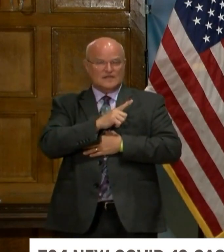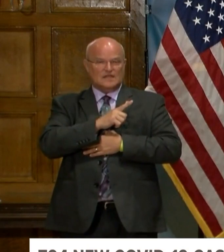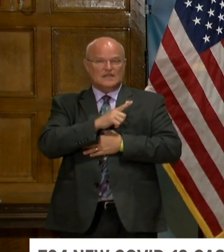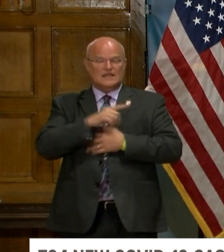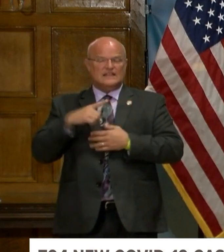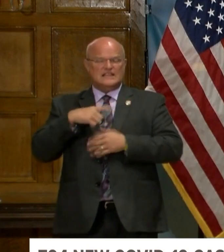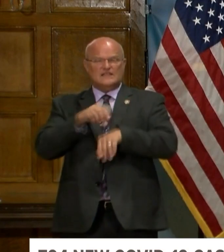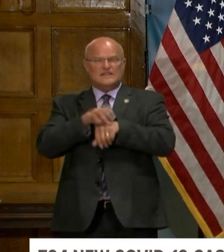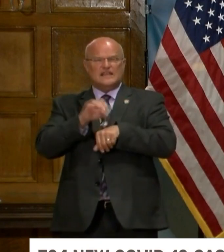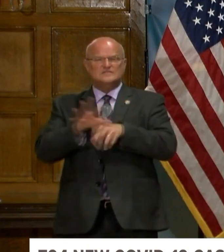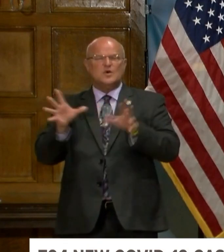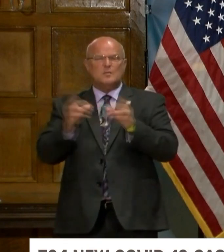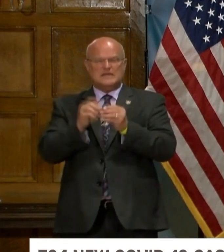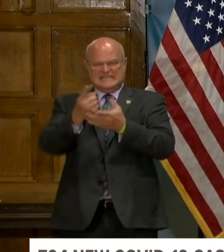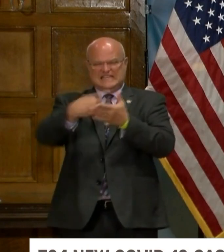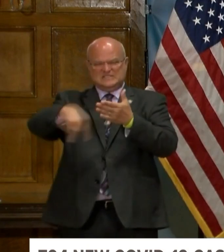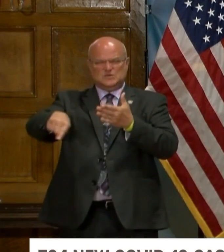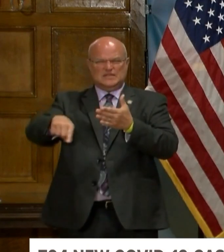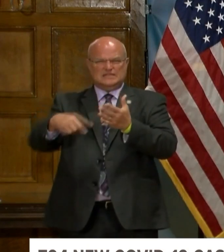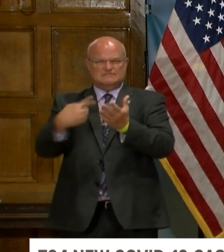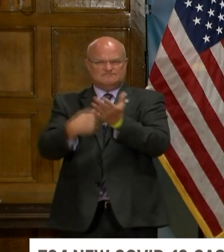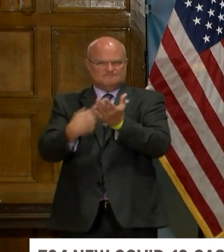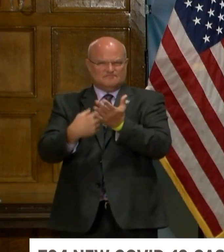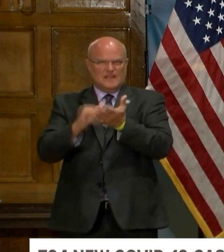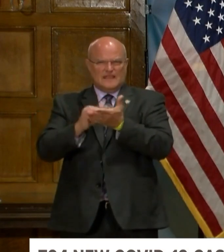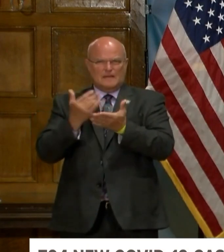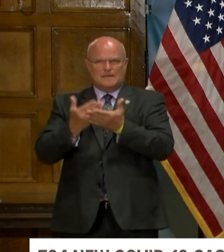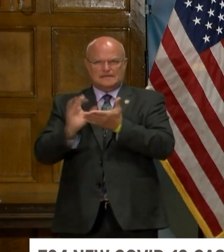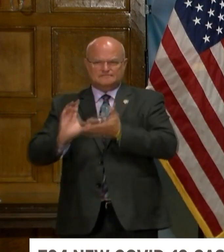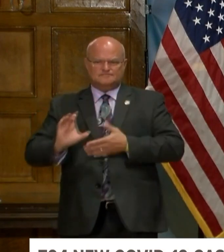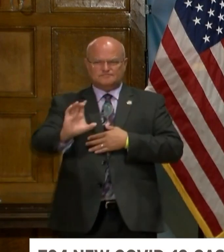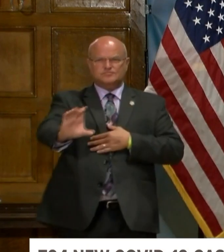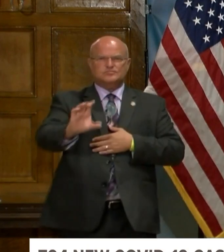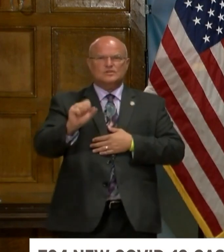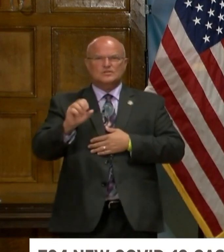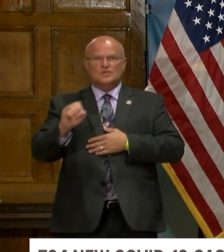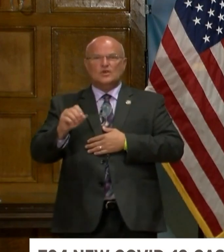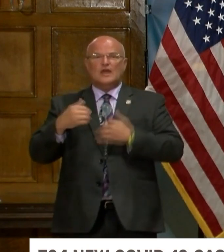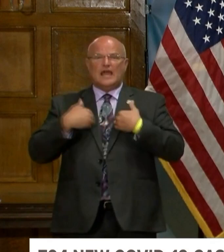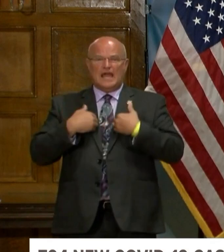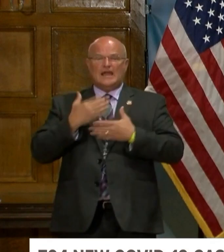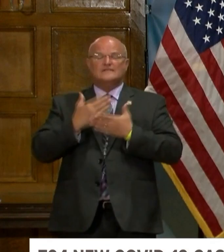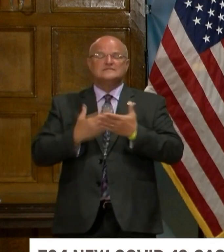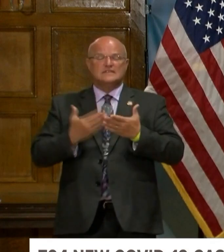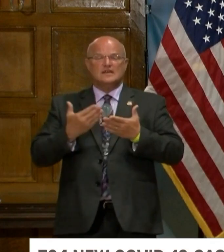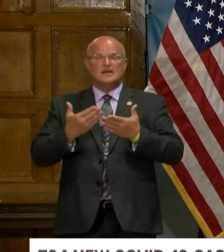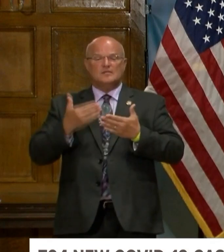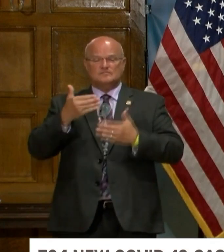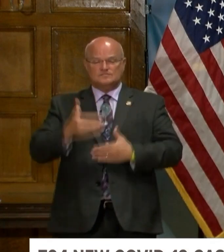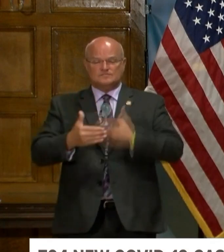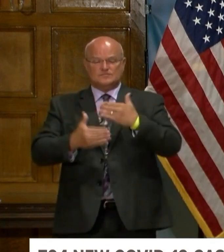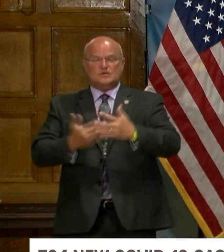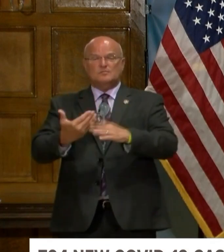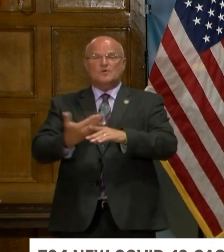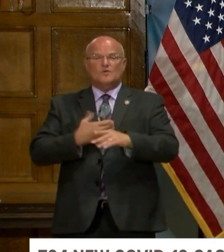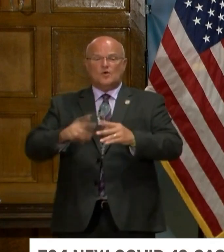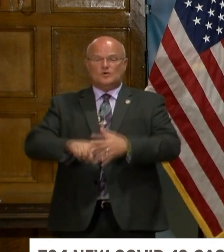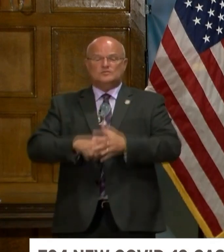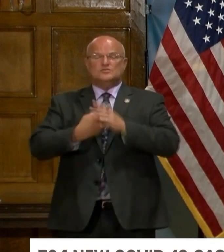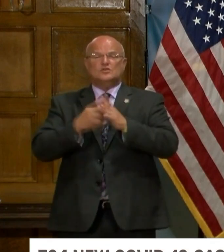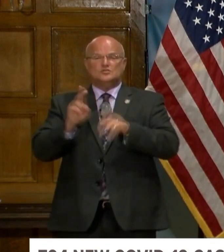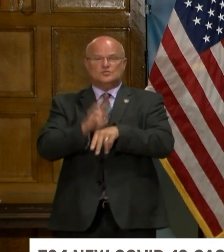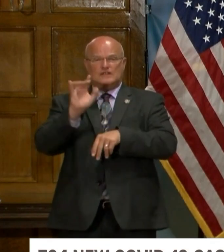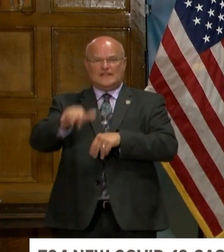Legislative Council will meet next week to consider that appropriation, and so there are some steps before we can actually start implementing